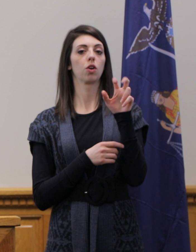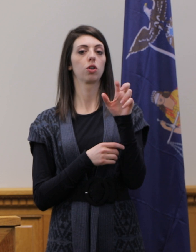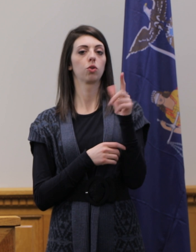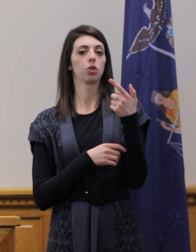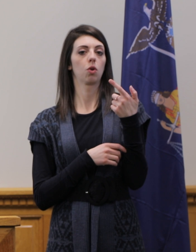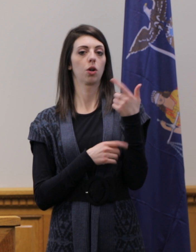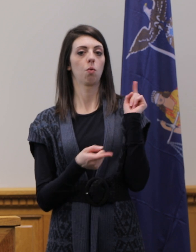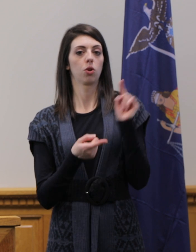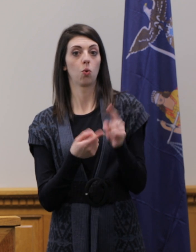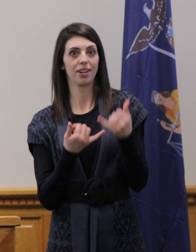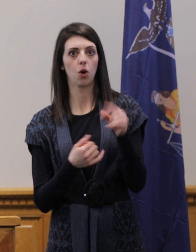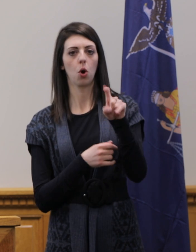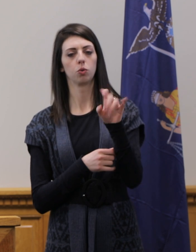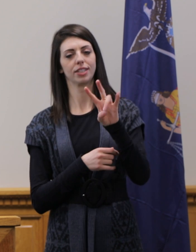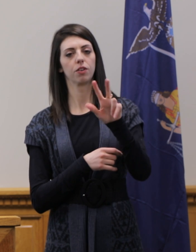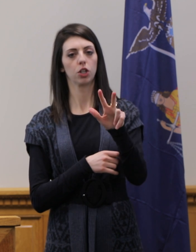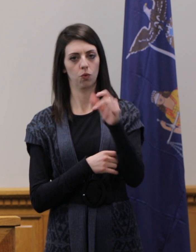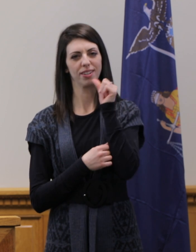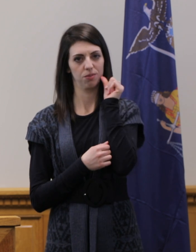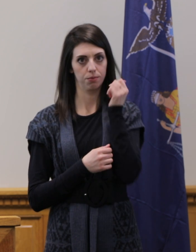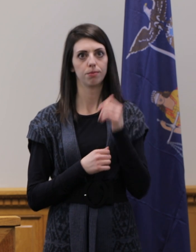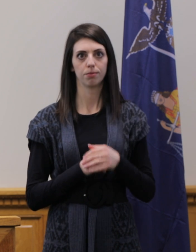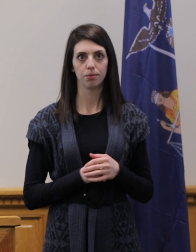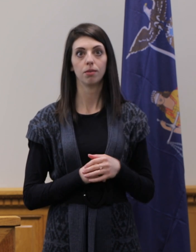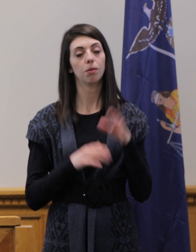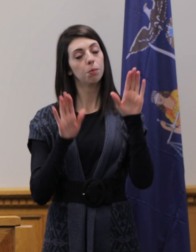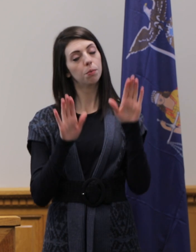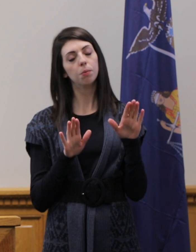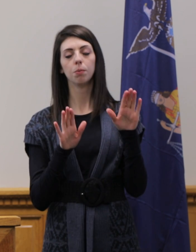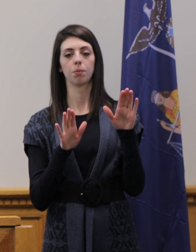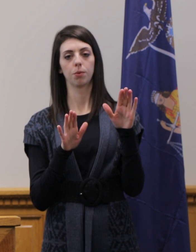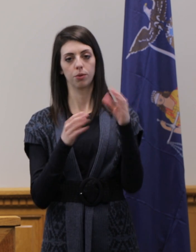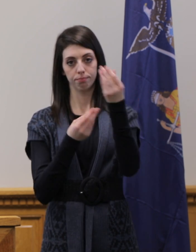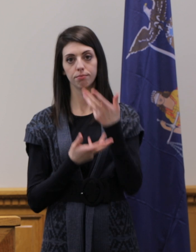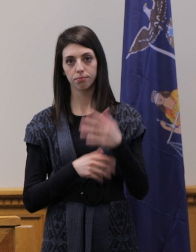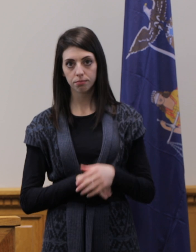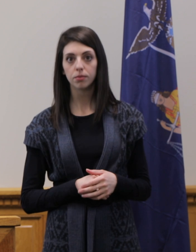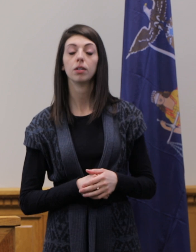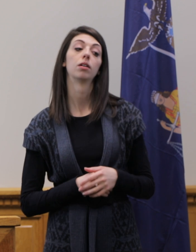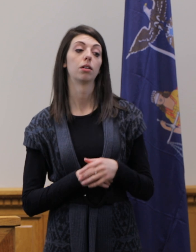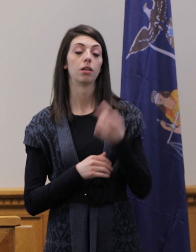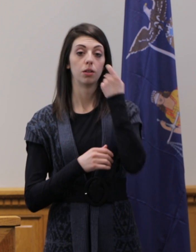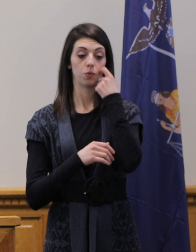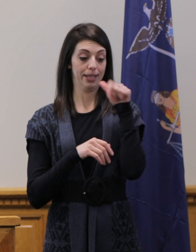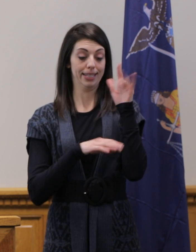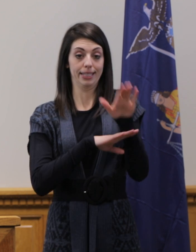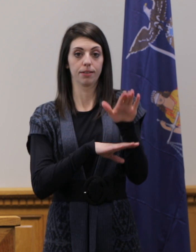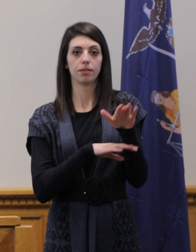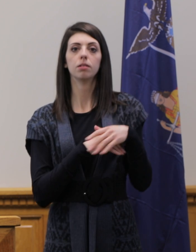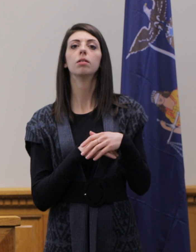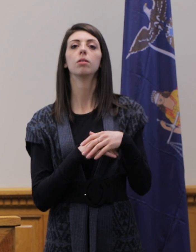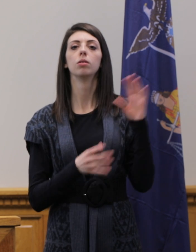321 to 173 yesterday. This is wonderful news. As of this afternoon, we